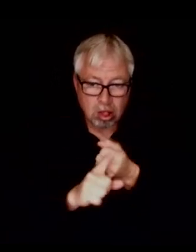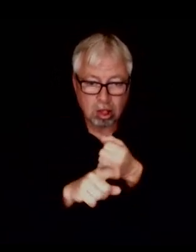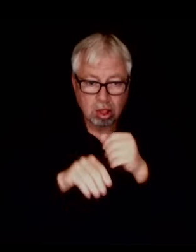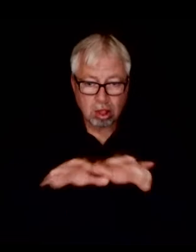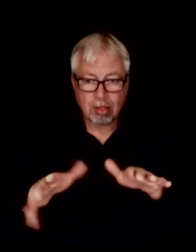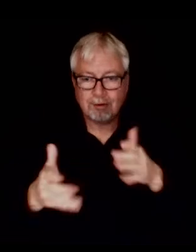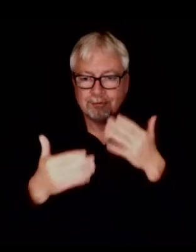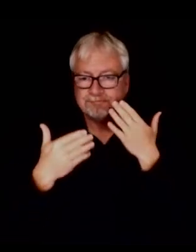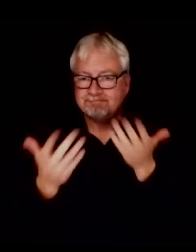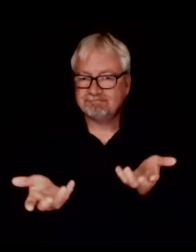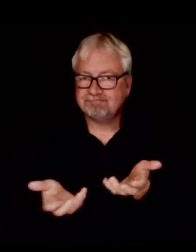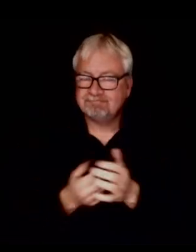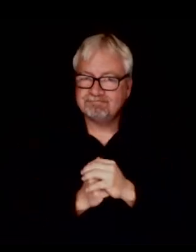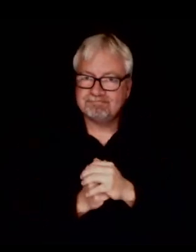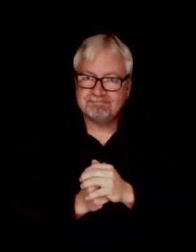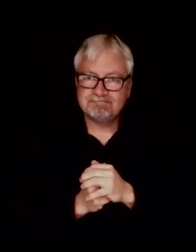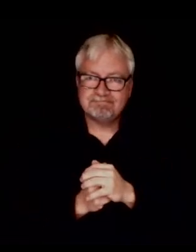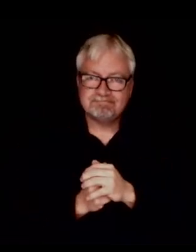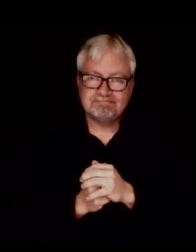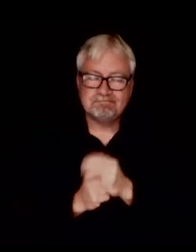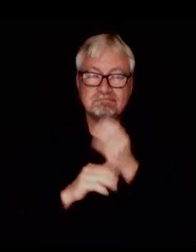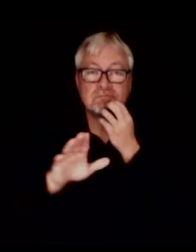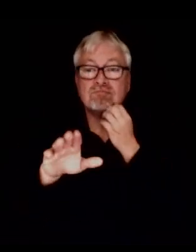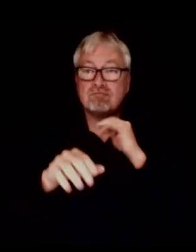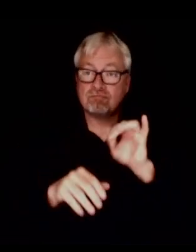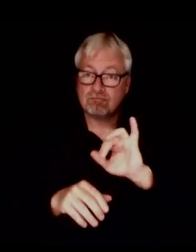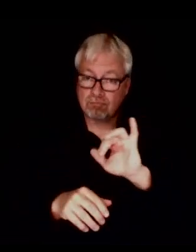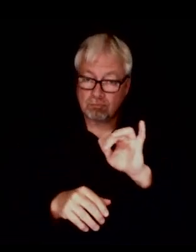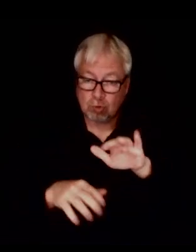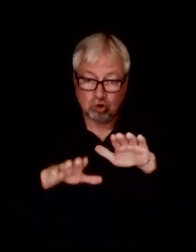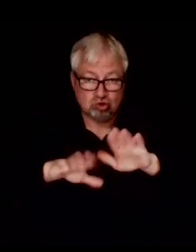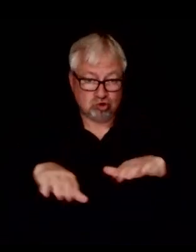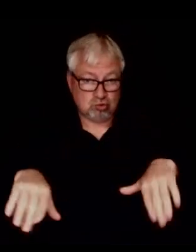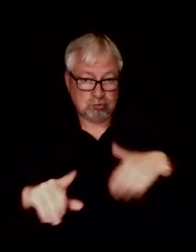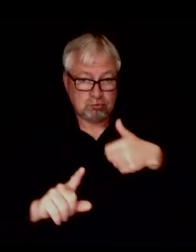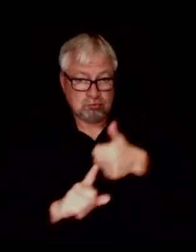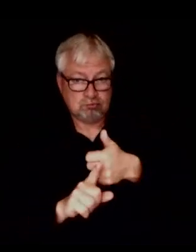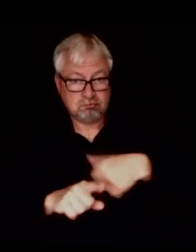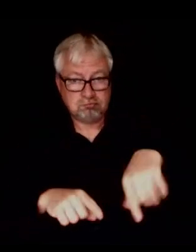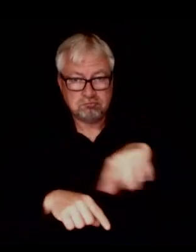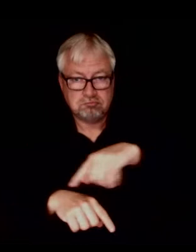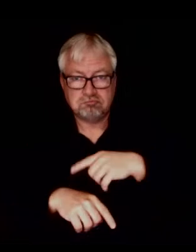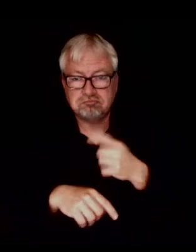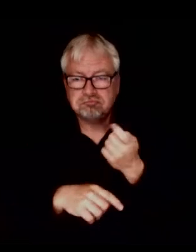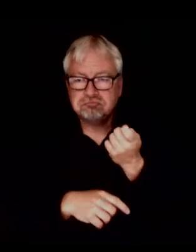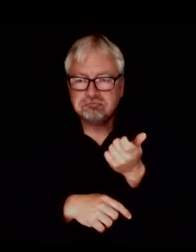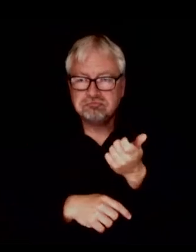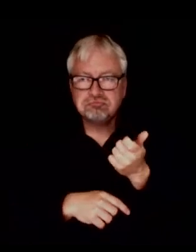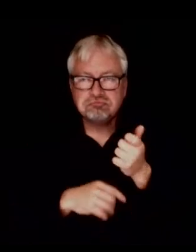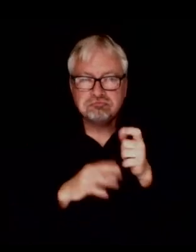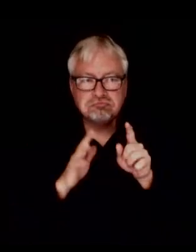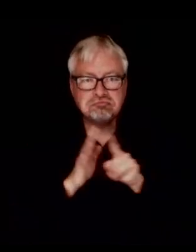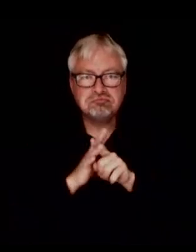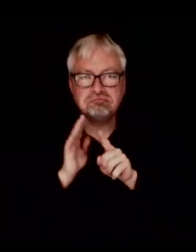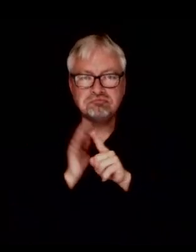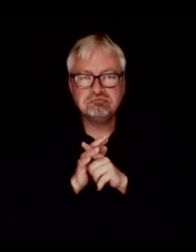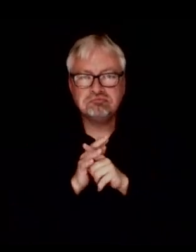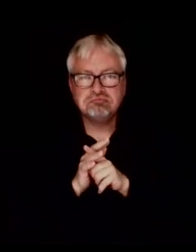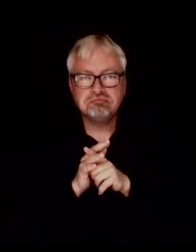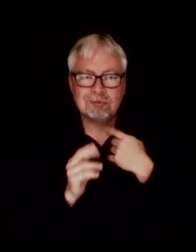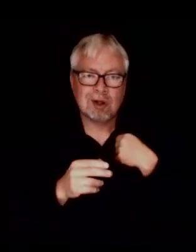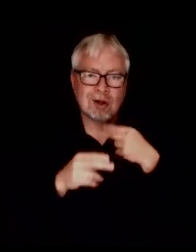children, even those who have had mild symptoms, developing symptoms of COVID-19 long haulers that are similar to